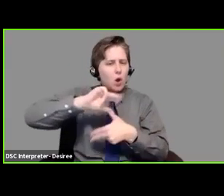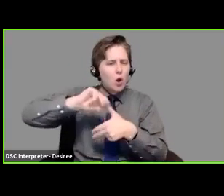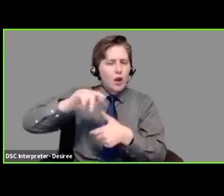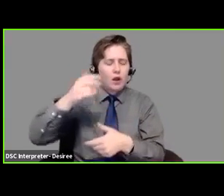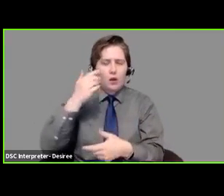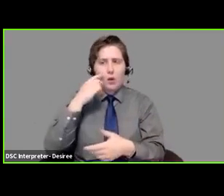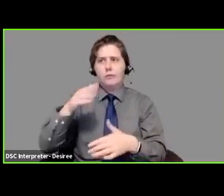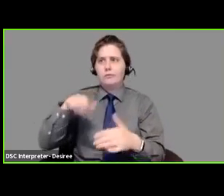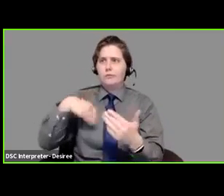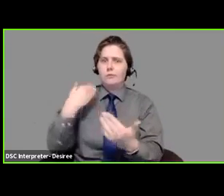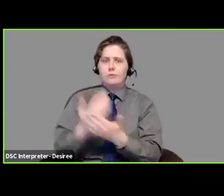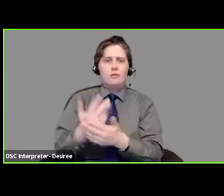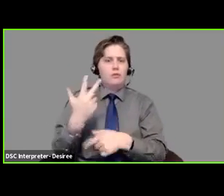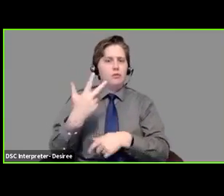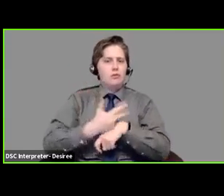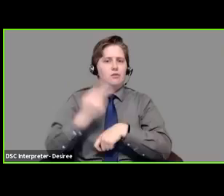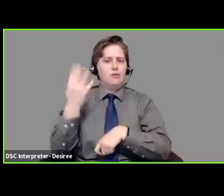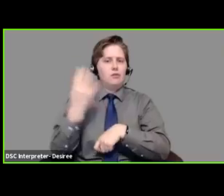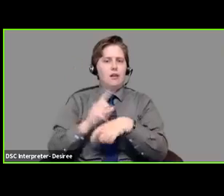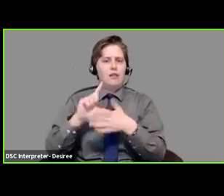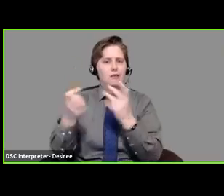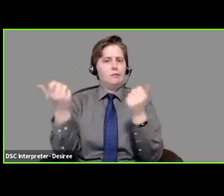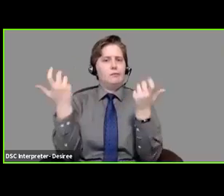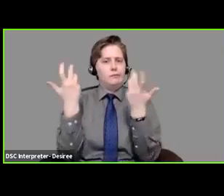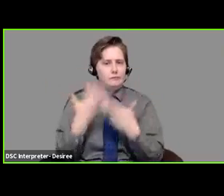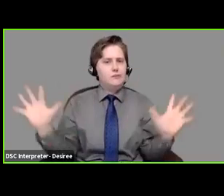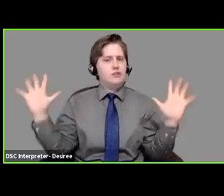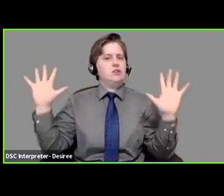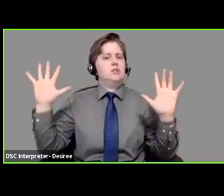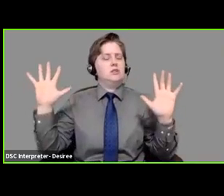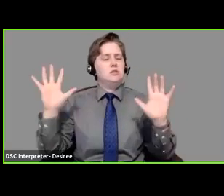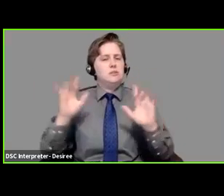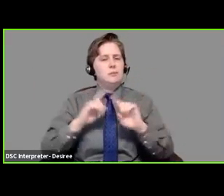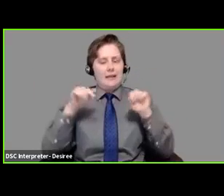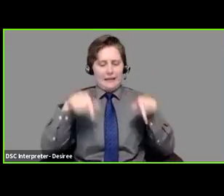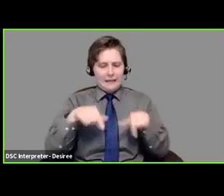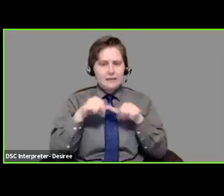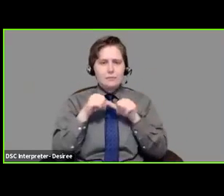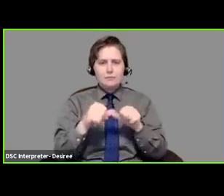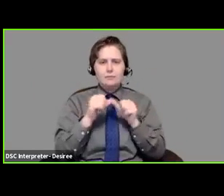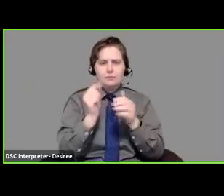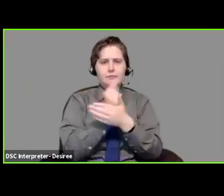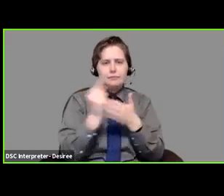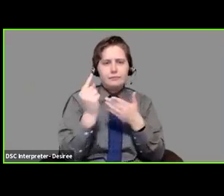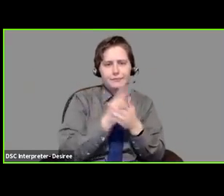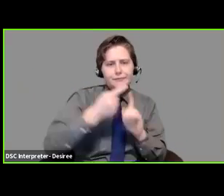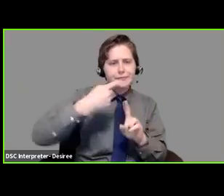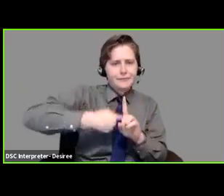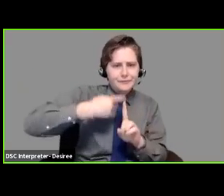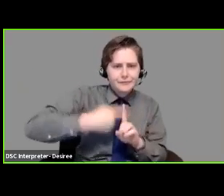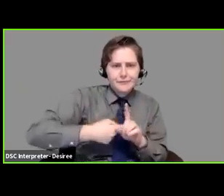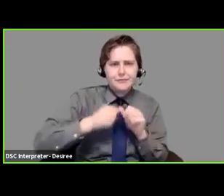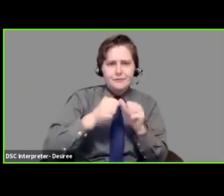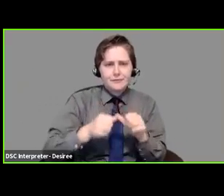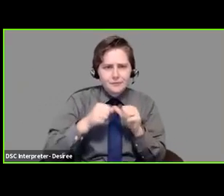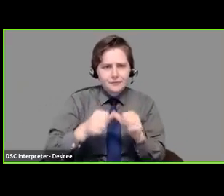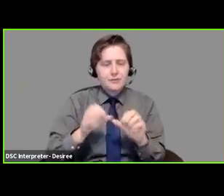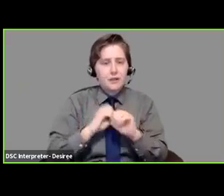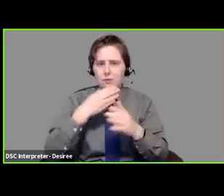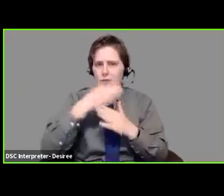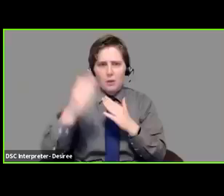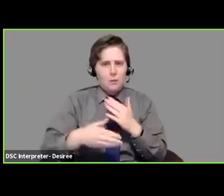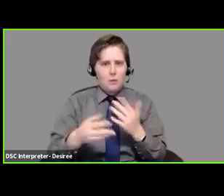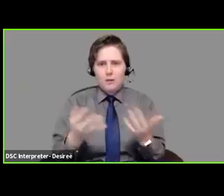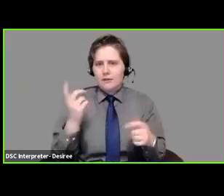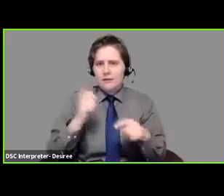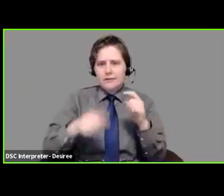come and 3 or 4 days later, everything is over. But this thing has persisted for weeks and months, and there's really no end in sight.